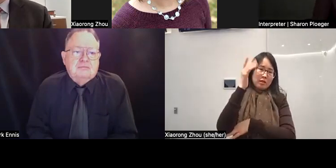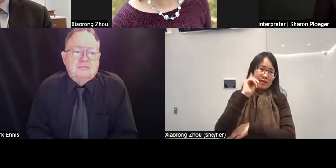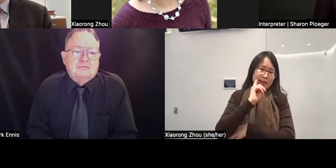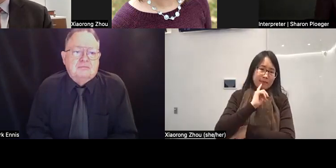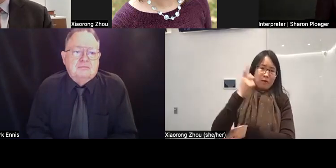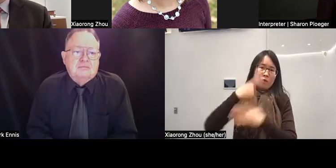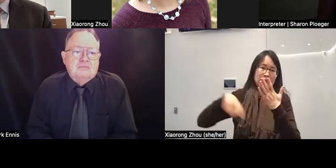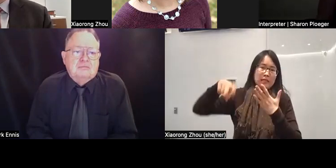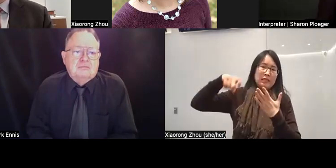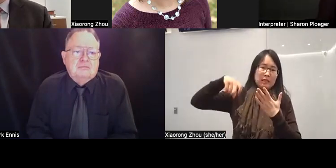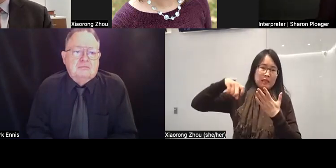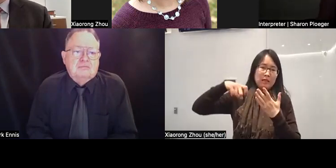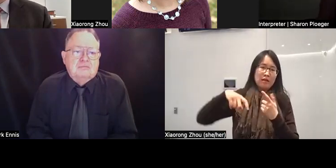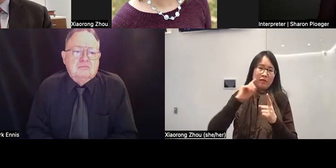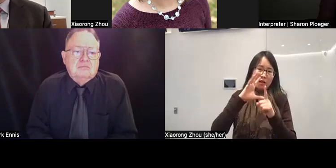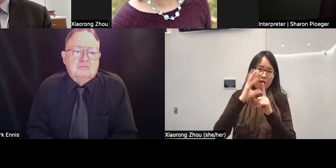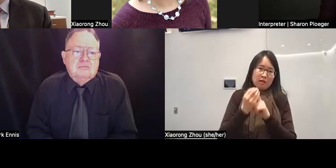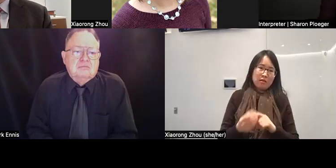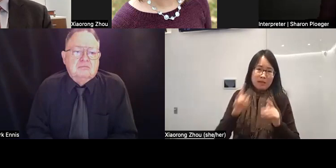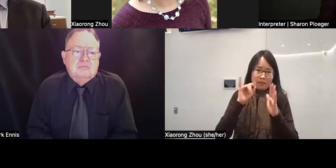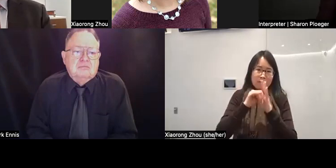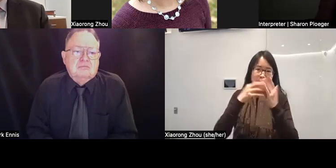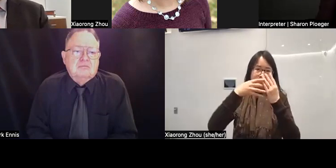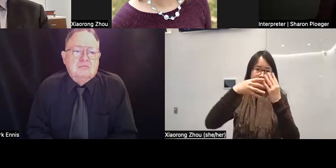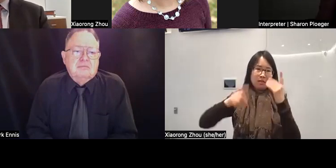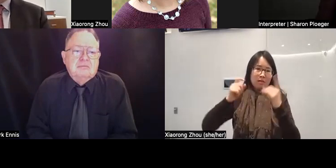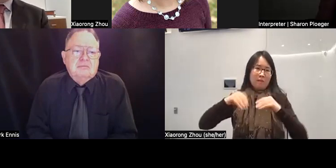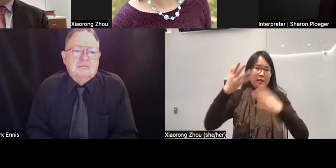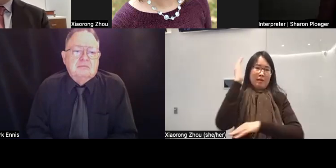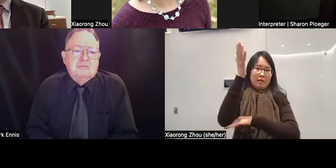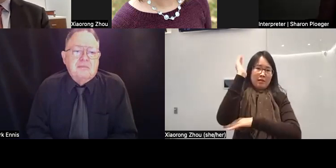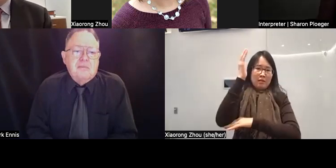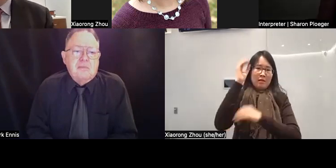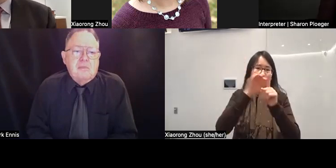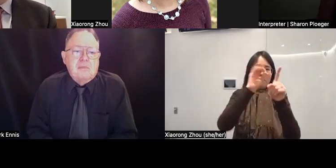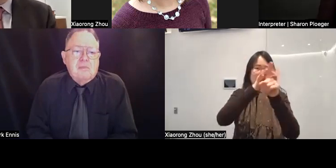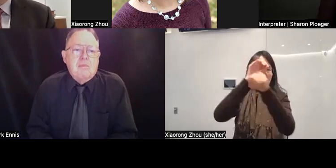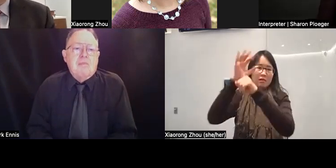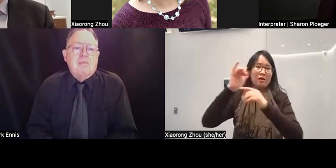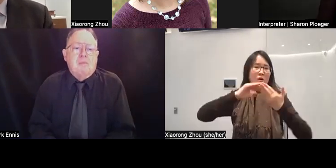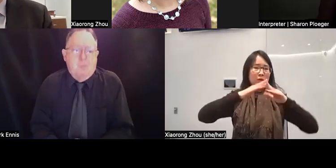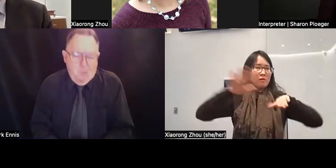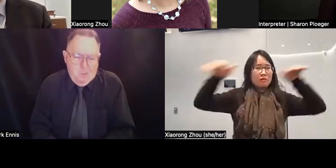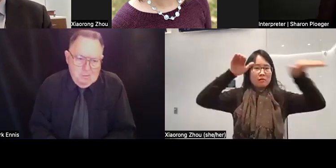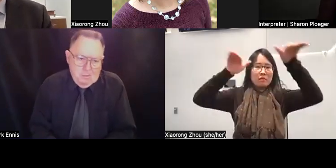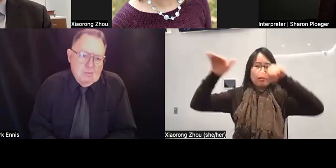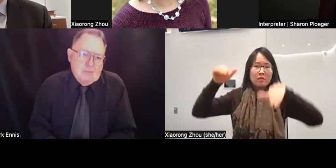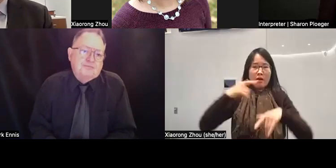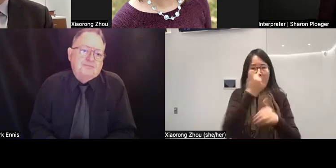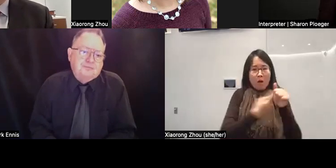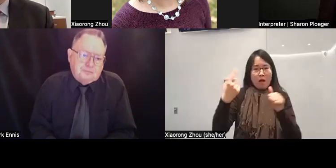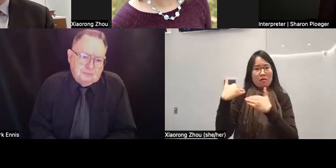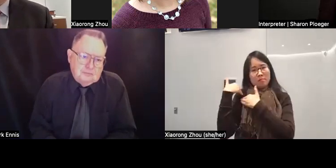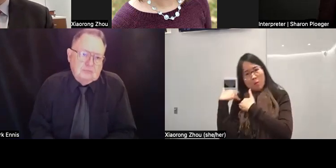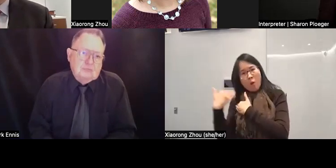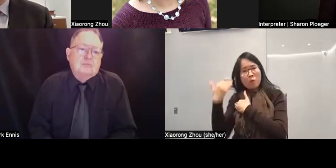I think we need to give more presentations about deaf culture, deaf identity, allowing deaf people to expose